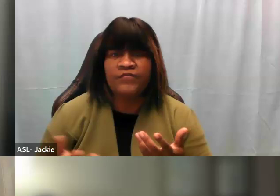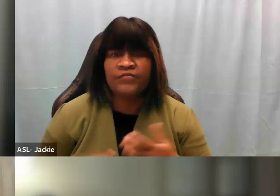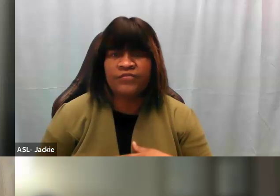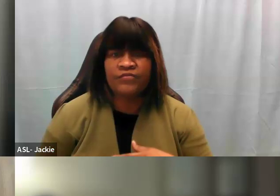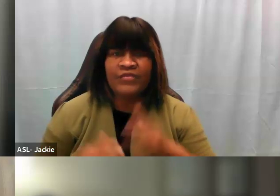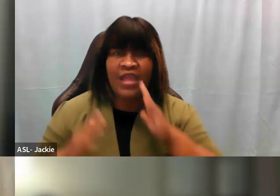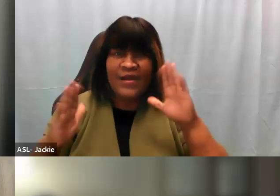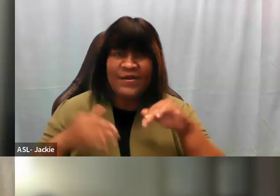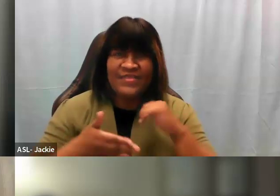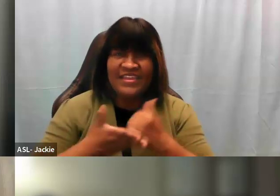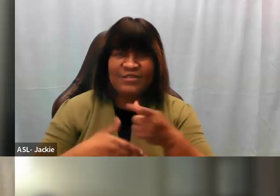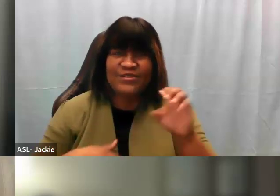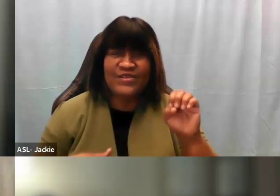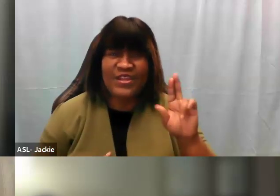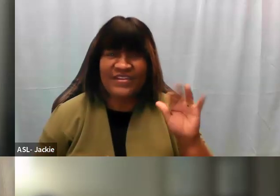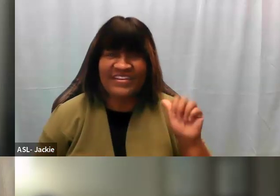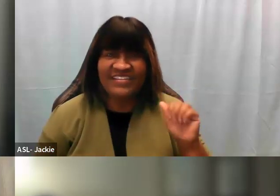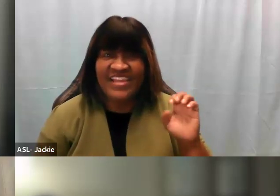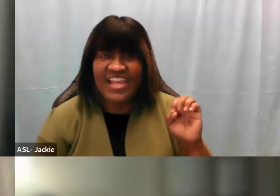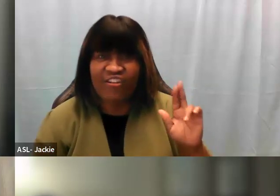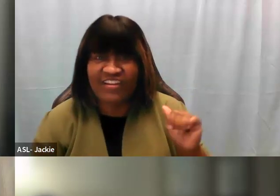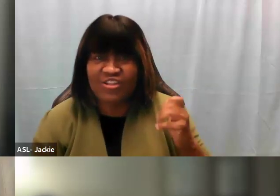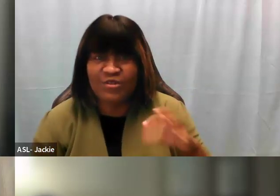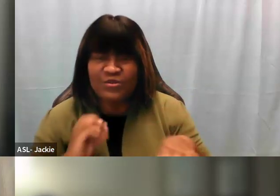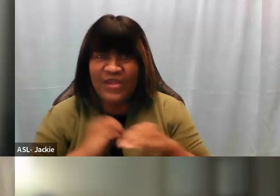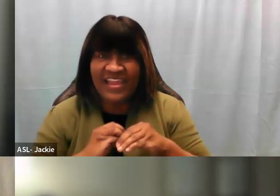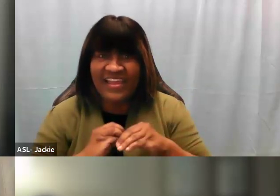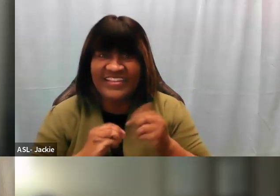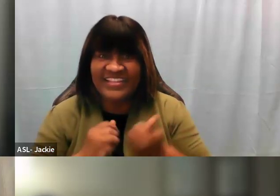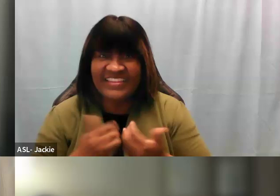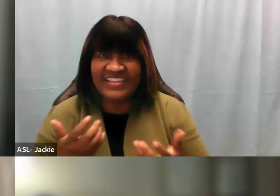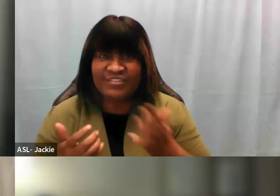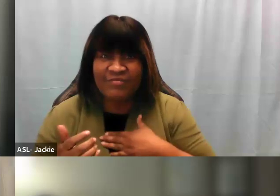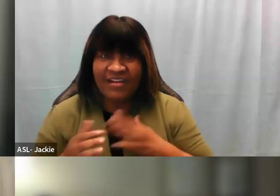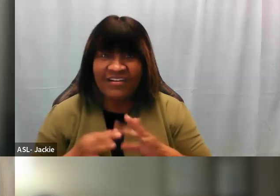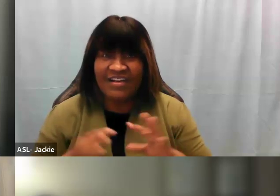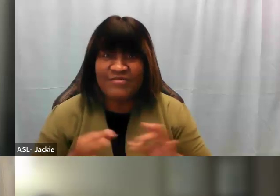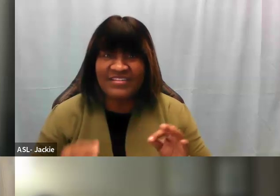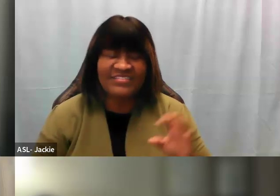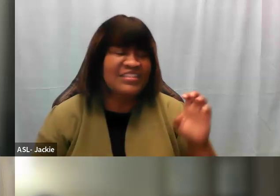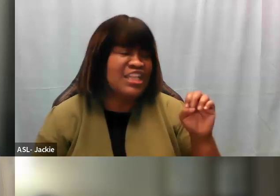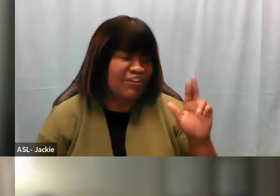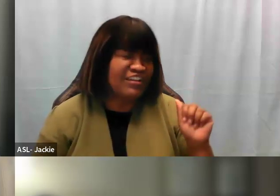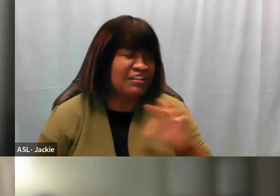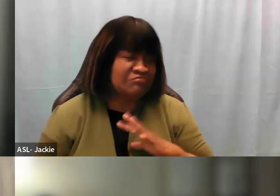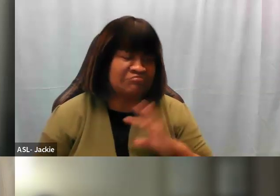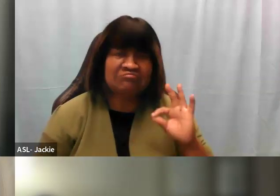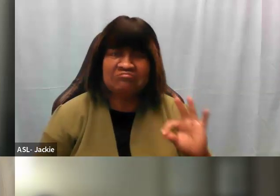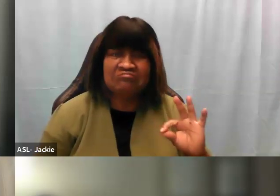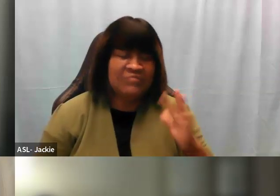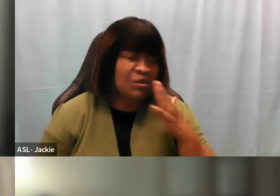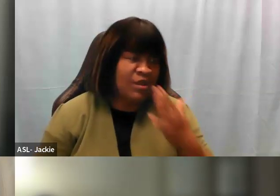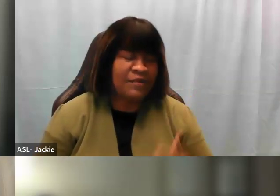Hope that helps a little bit. Erica, do you want to add in anything to that comment? No, I think you answered it well. Just know